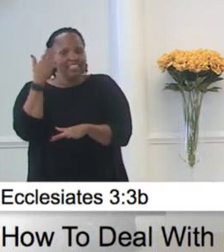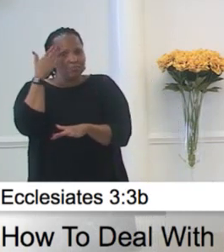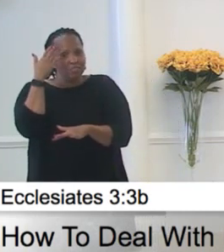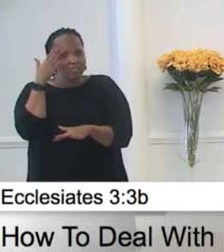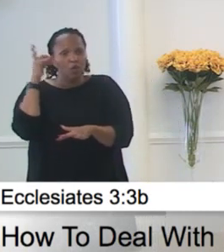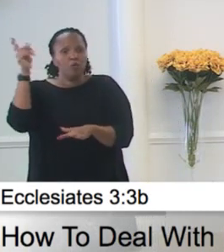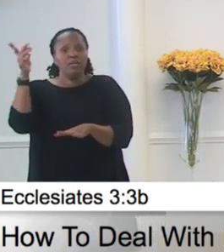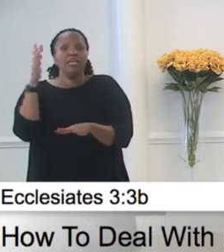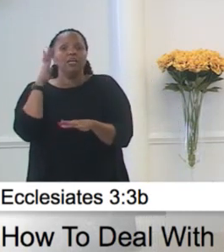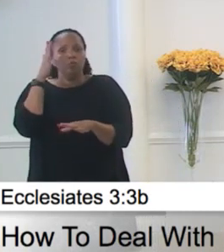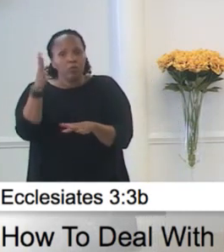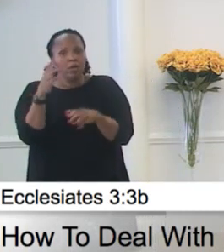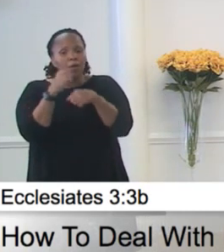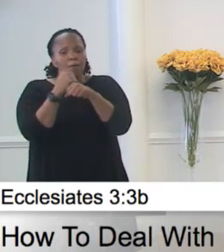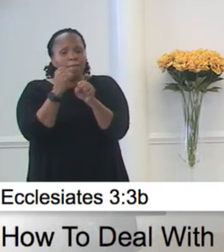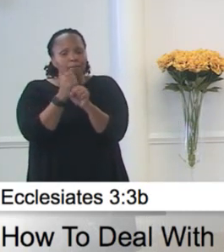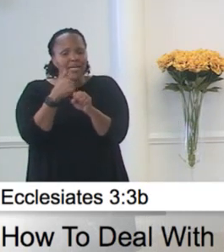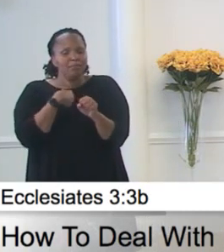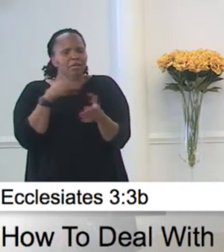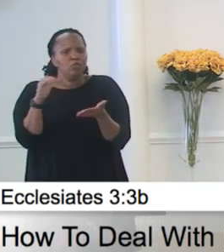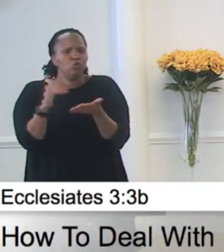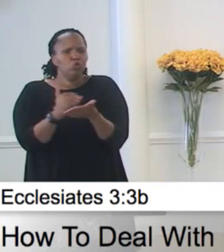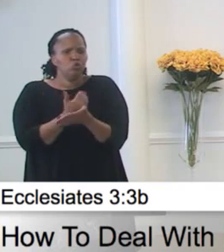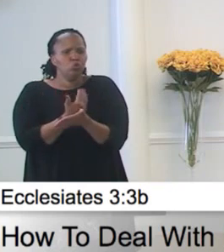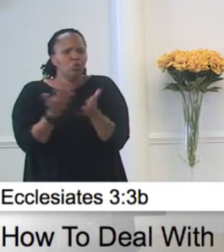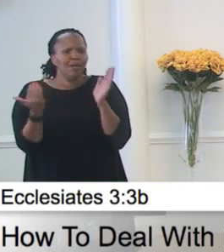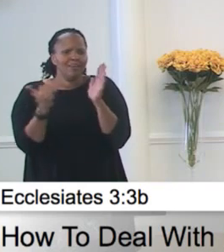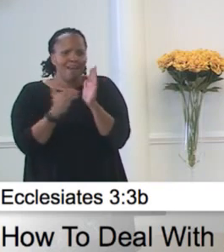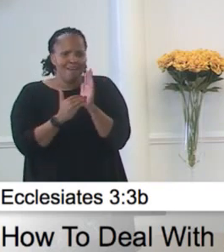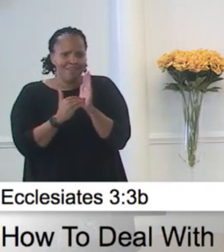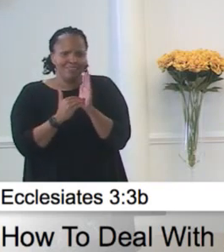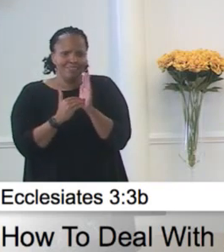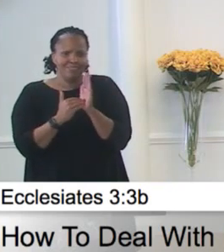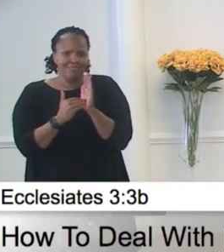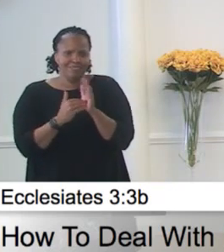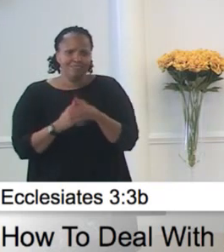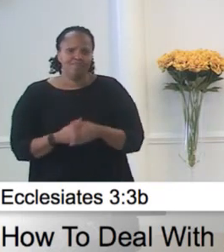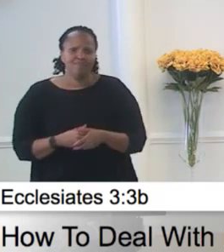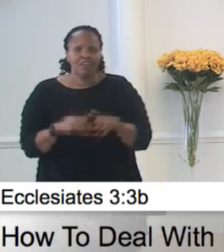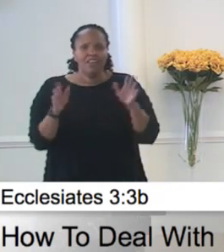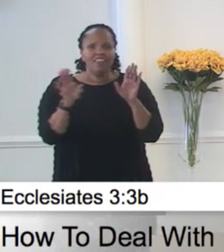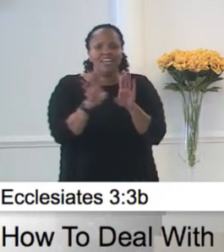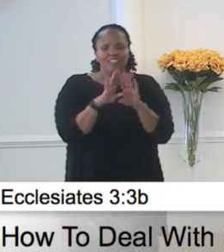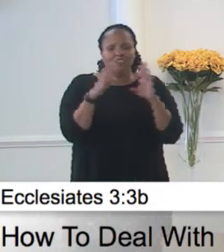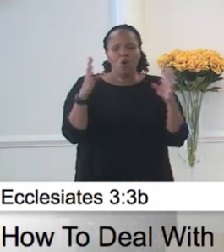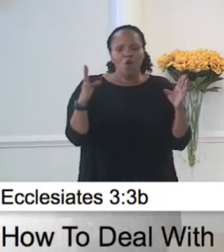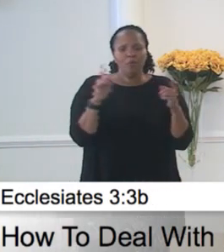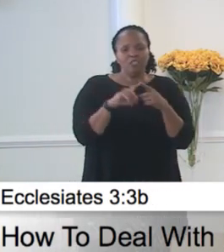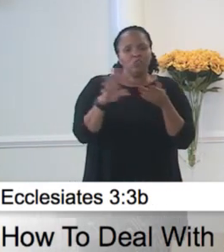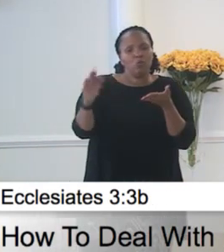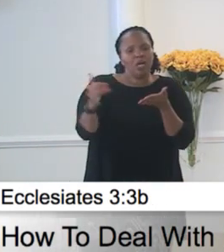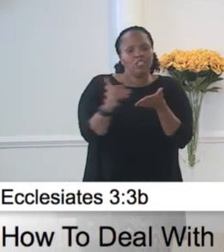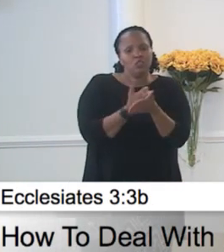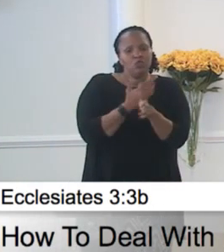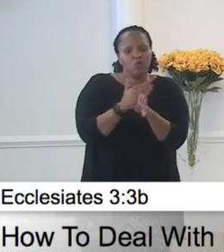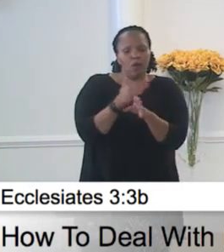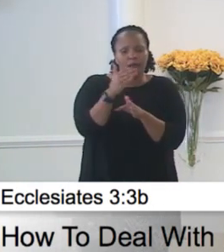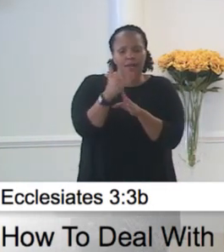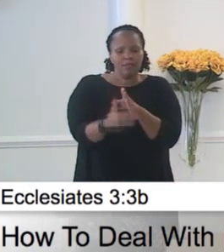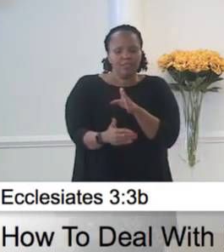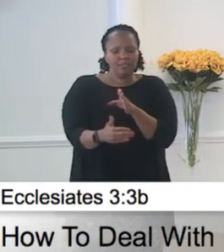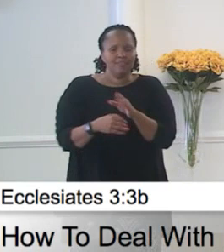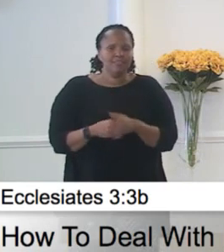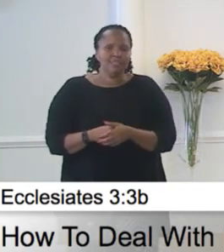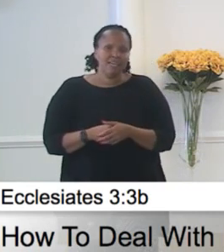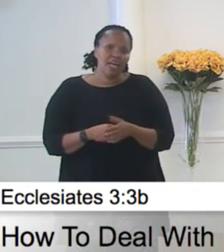at the end. Okay? Which is an opening to an ending. Oh, yes. It's the reason to